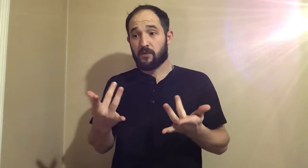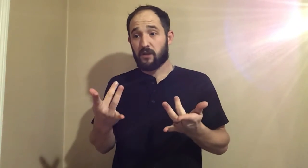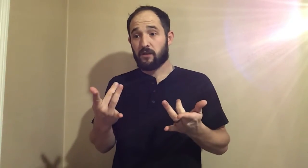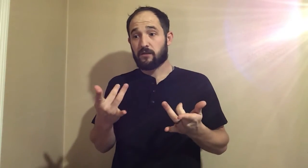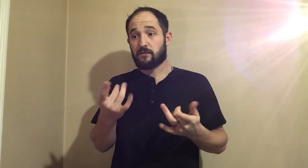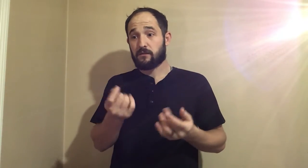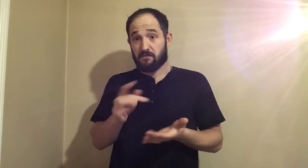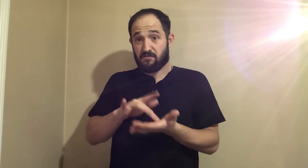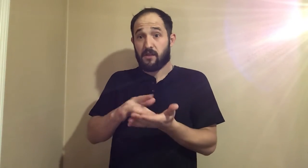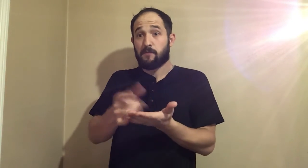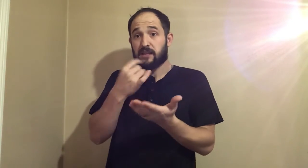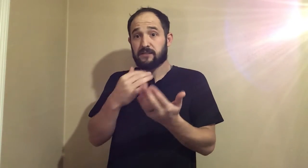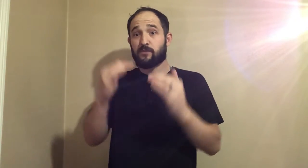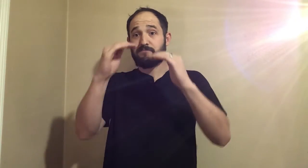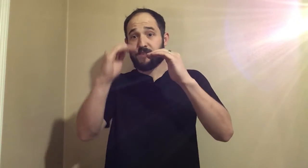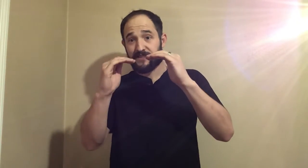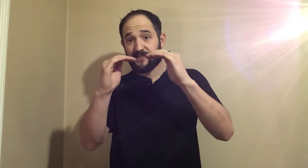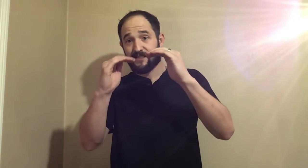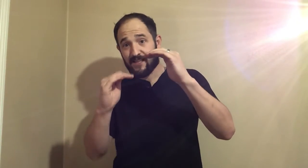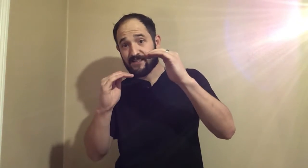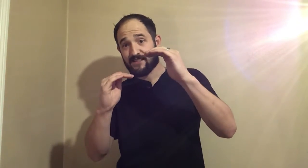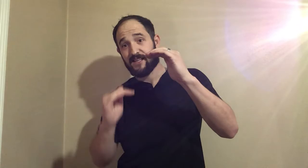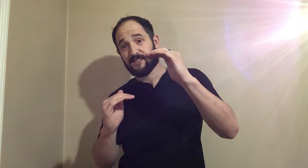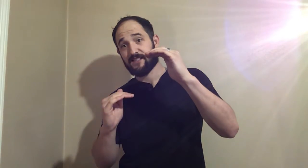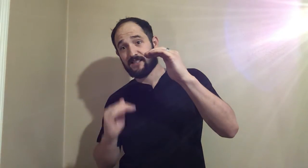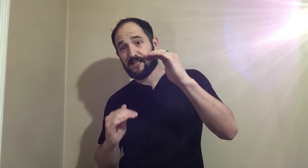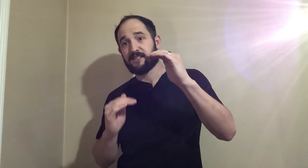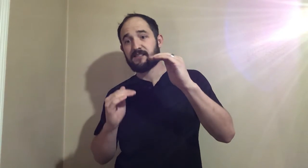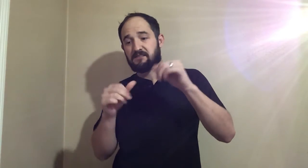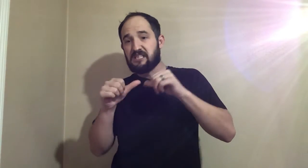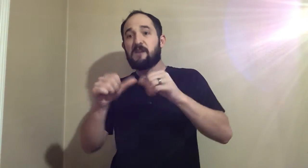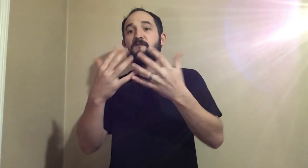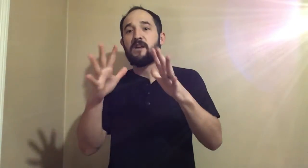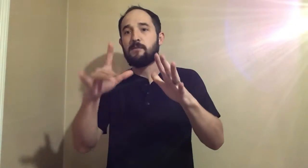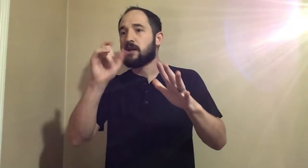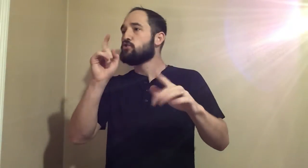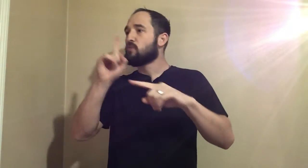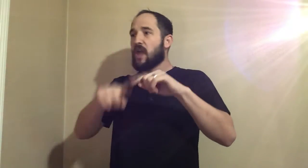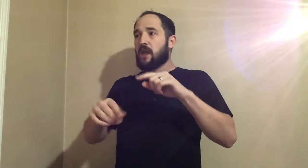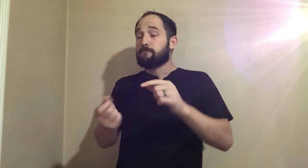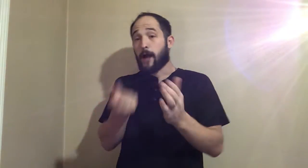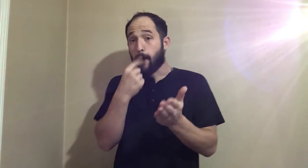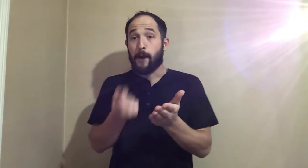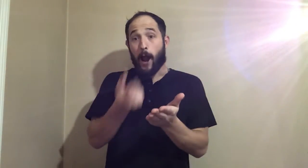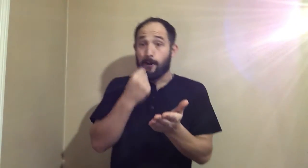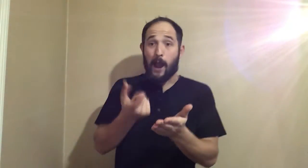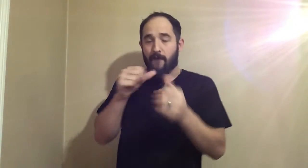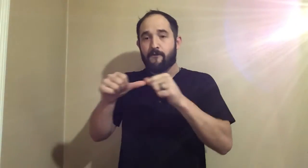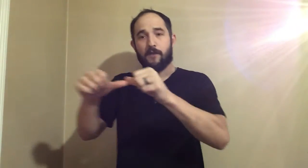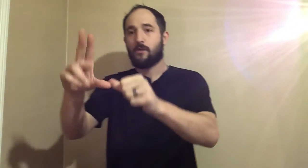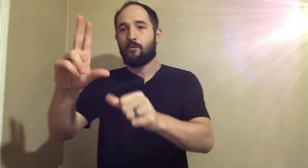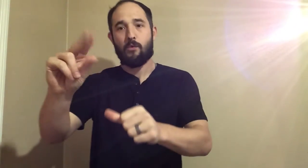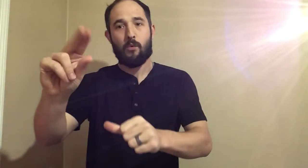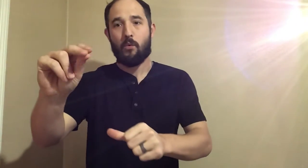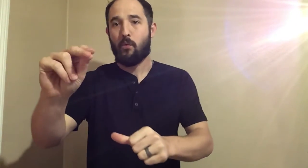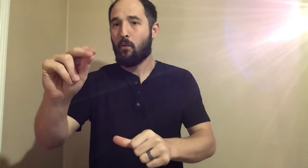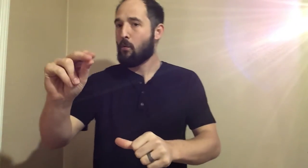off from those medications. They can't stay on them forever post-surgically, only if they have a